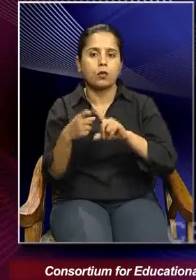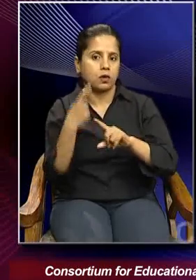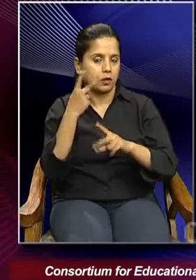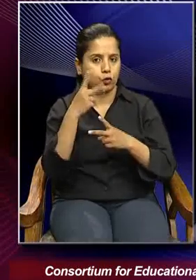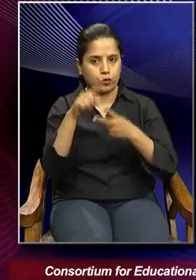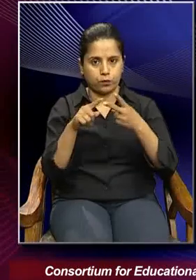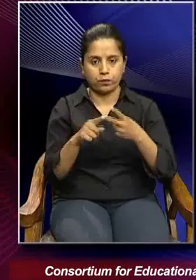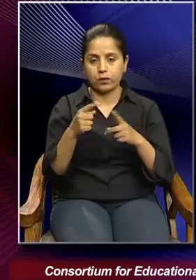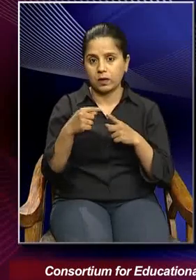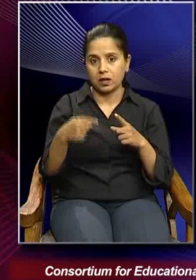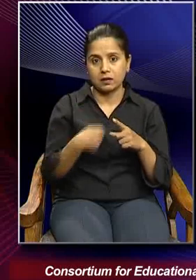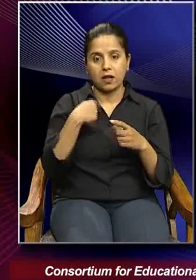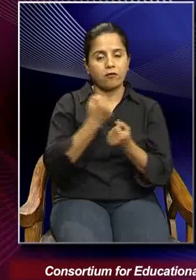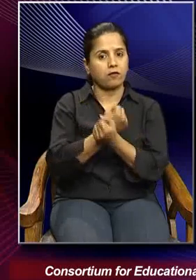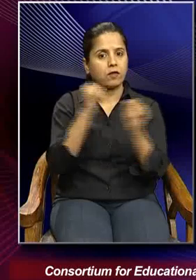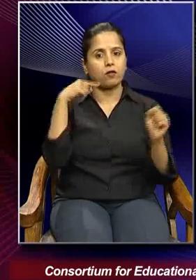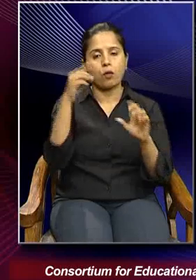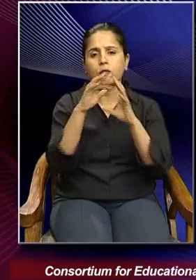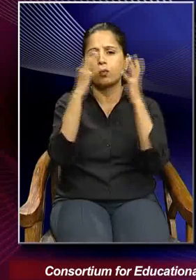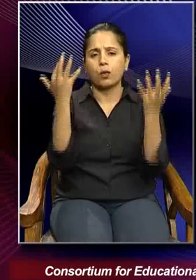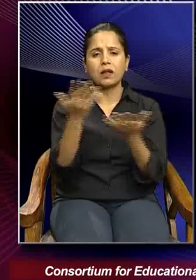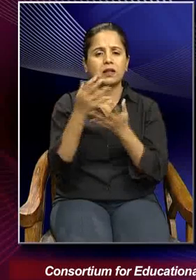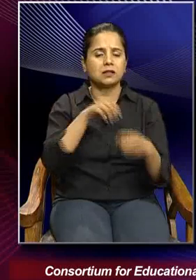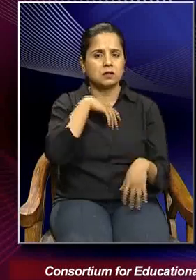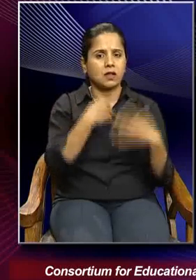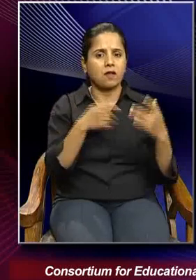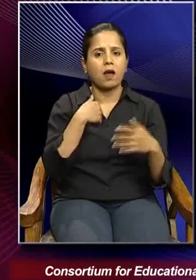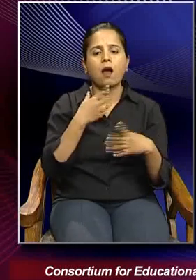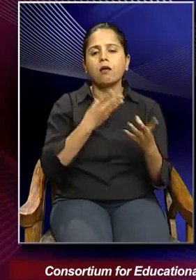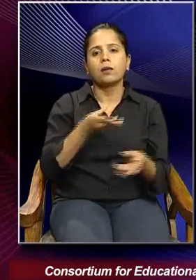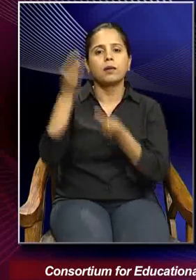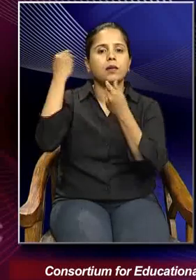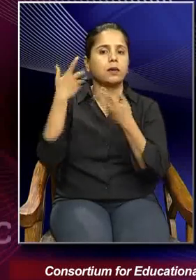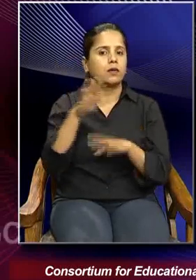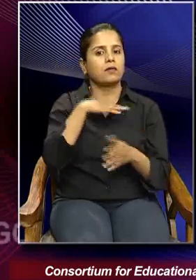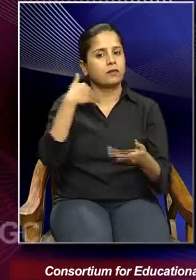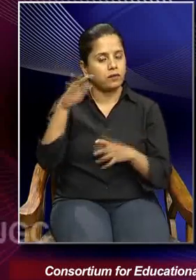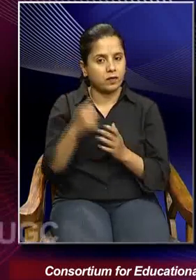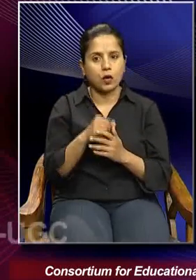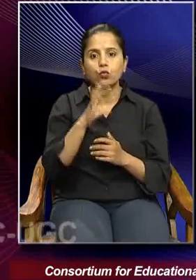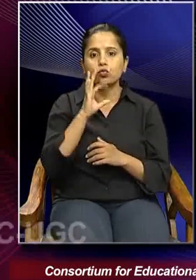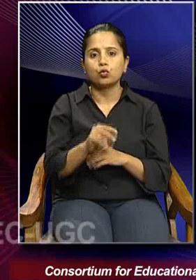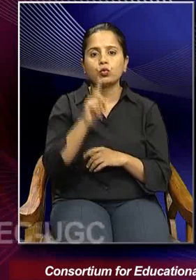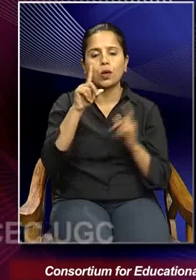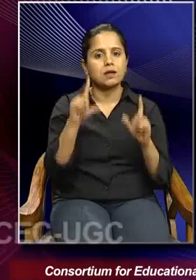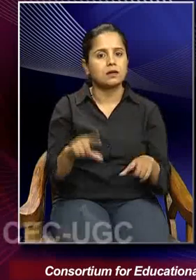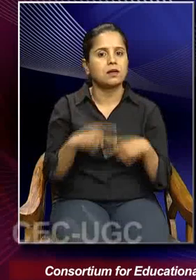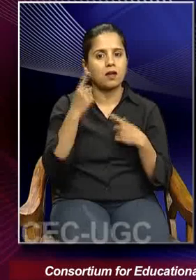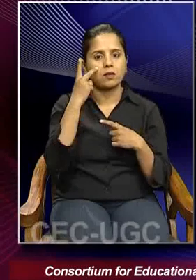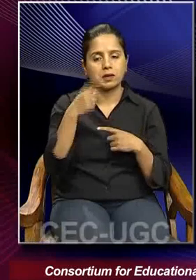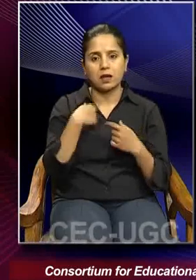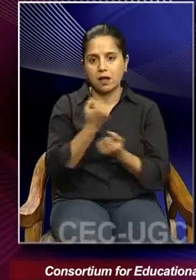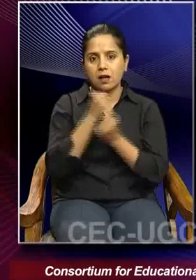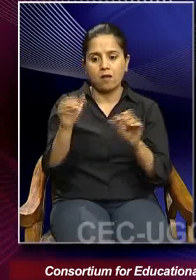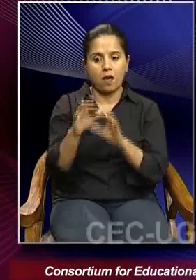The self attains freedom from worldly sufferings and realizes truth in one's life. Living in